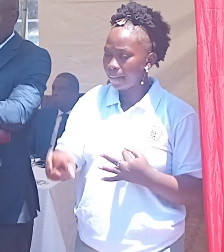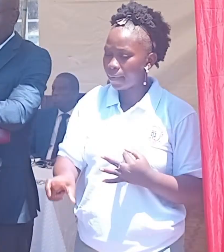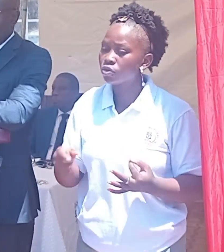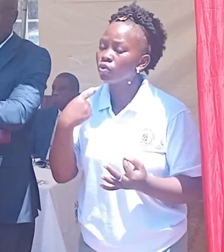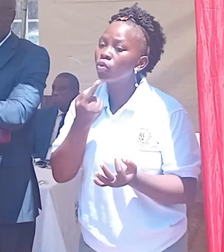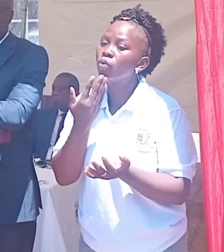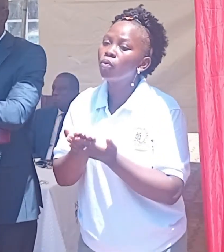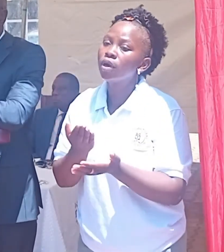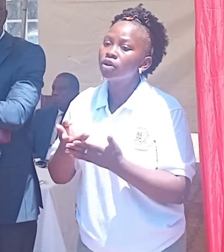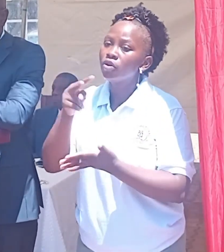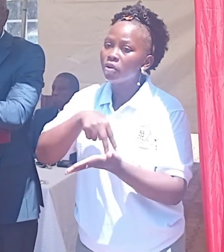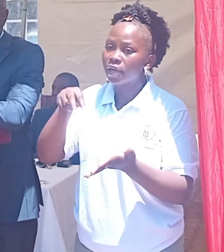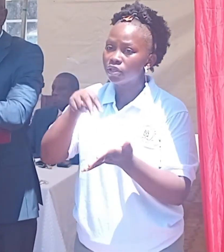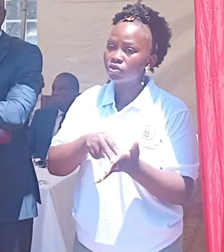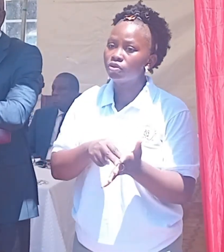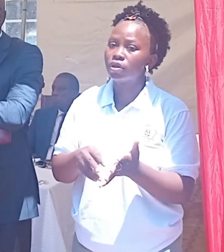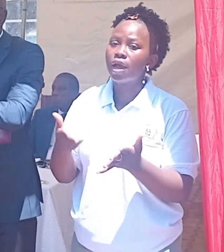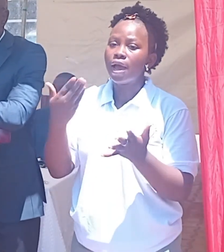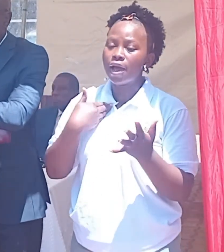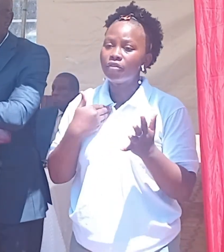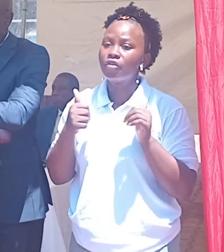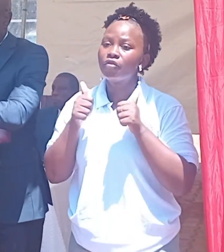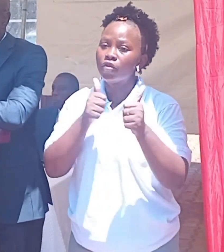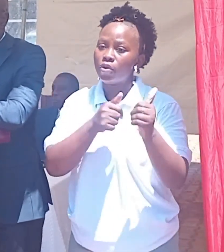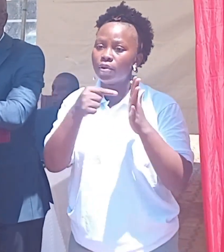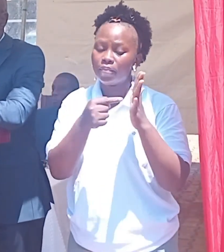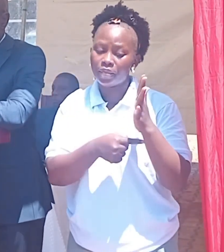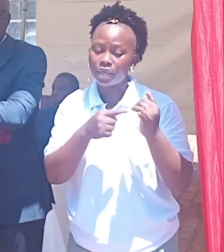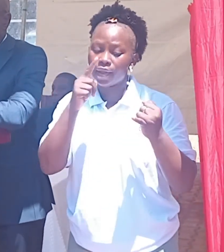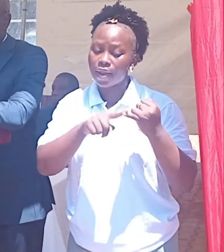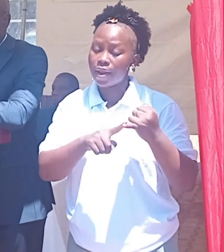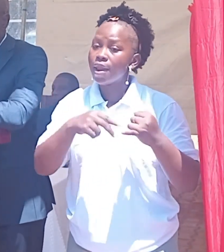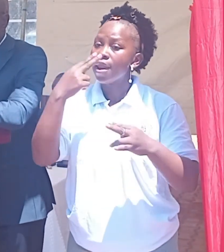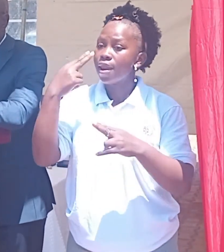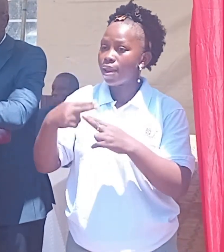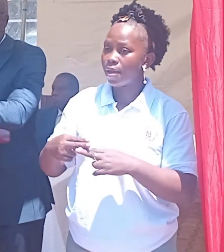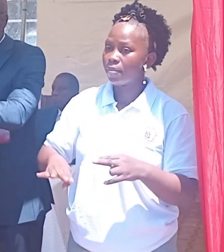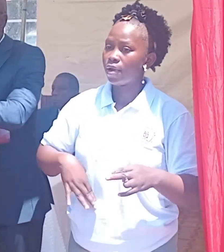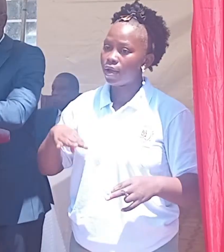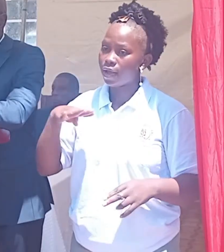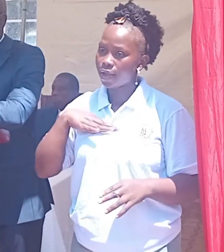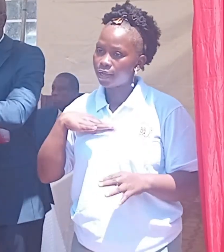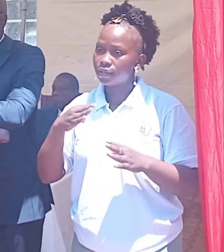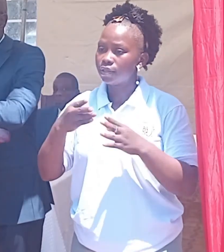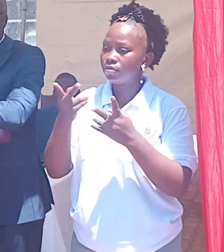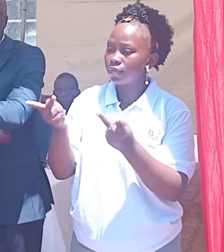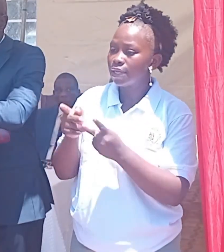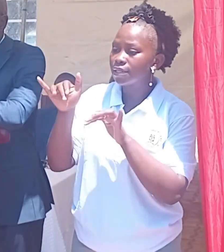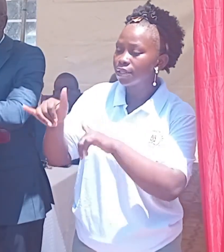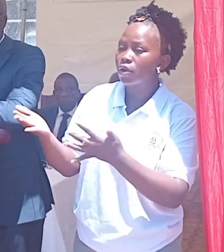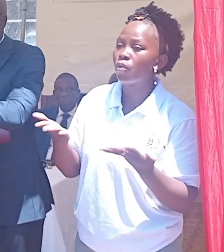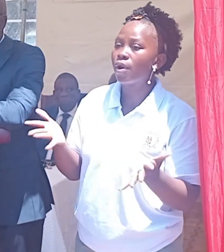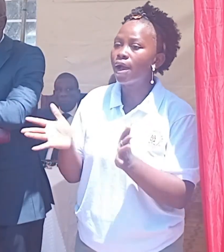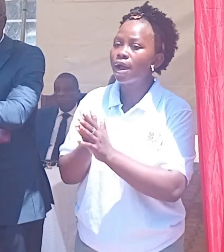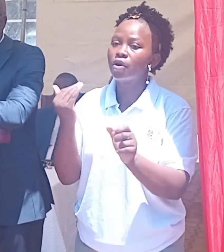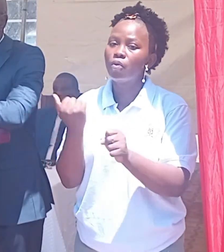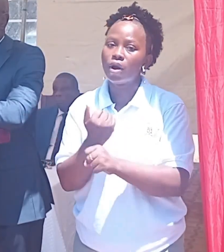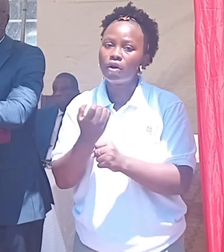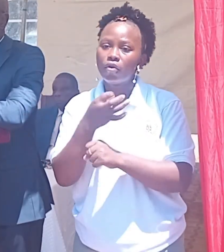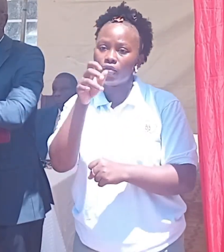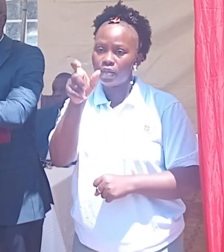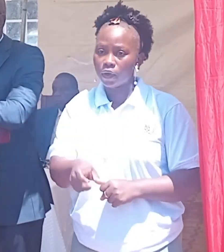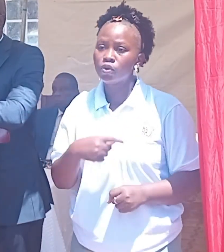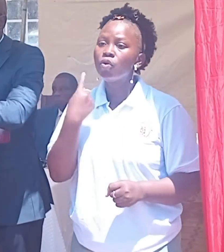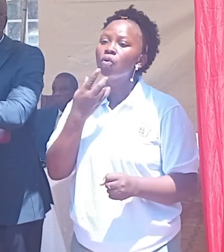nomination specifying the following: A, the name, age, address, and occupation of the person